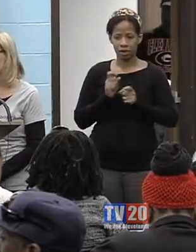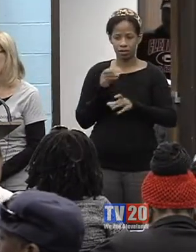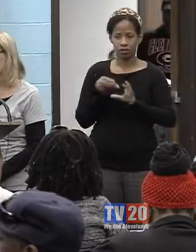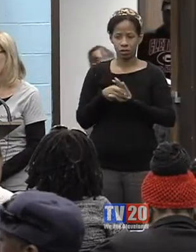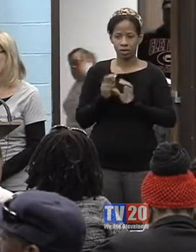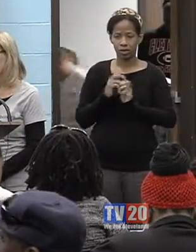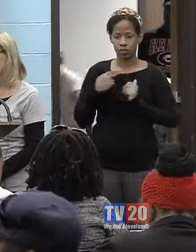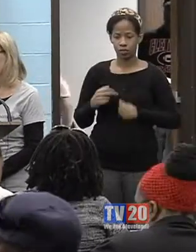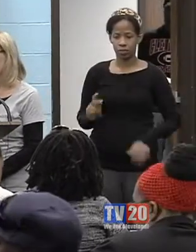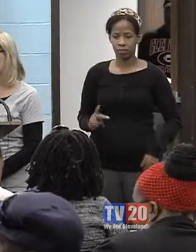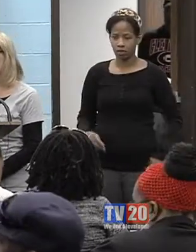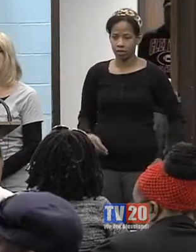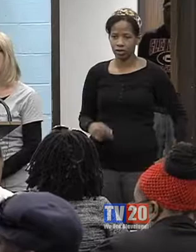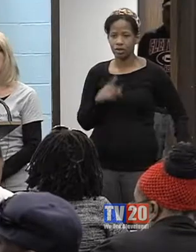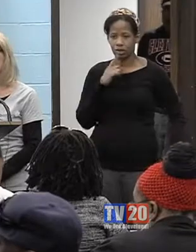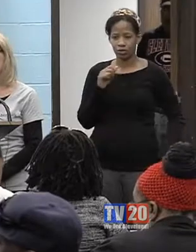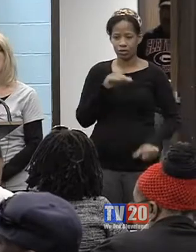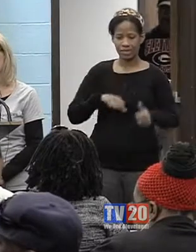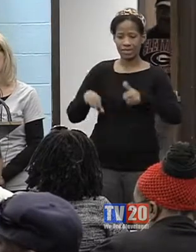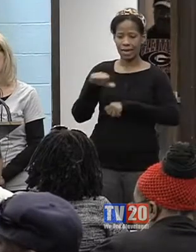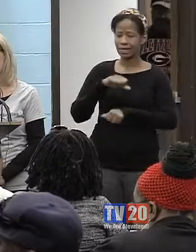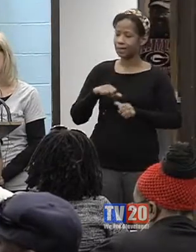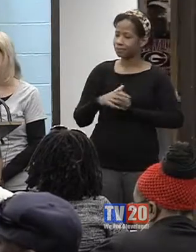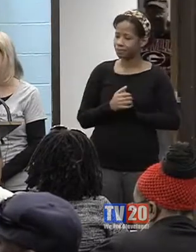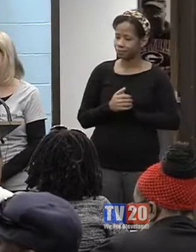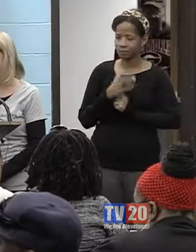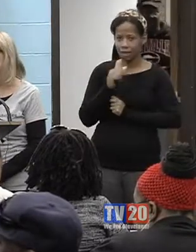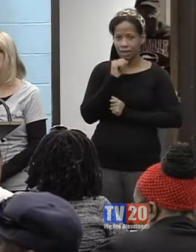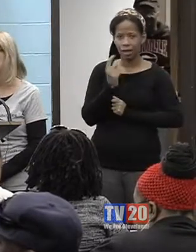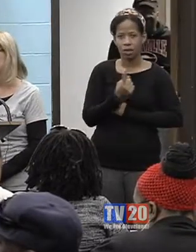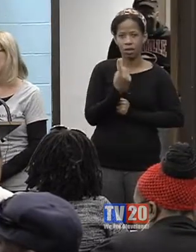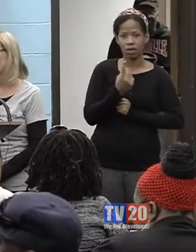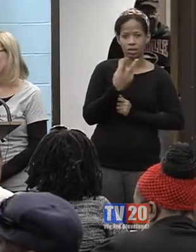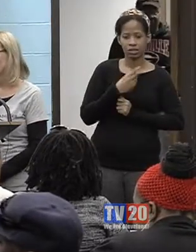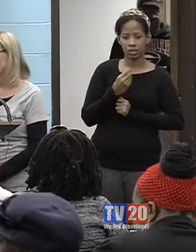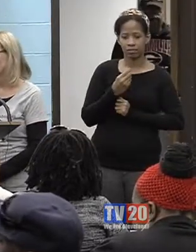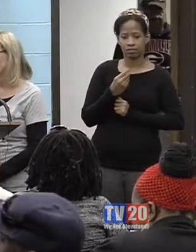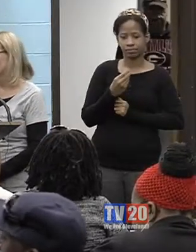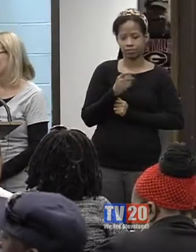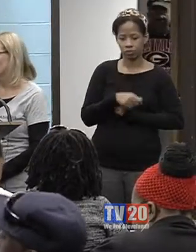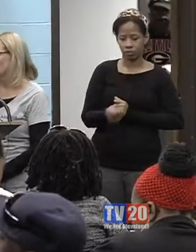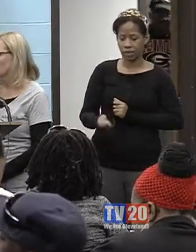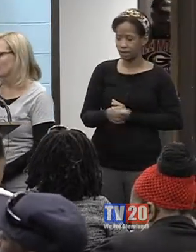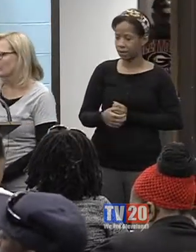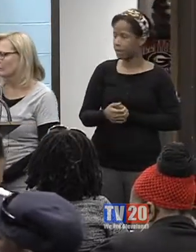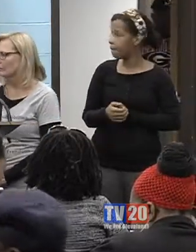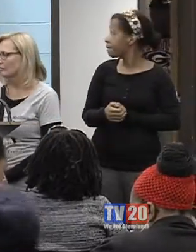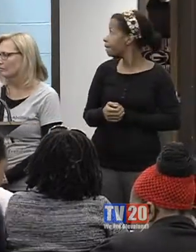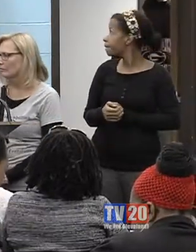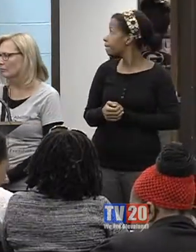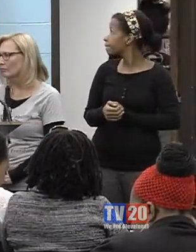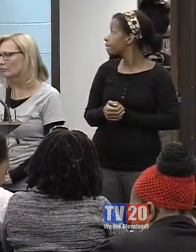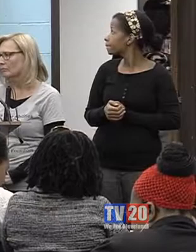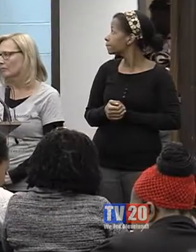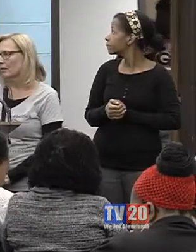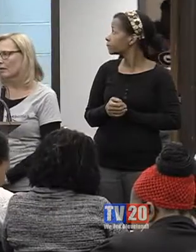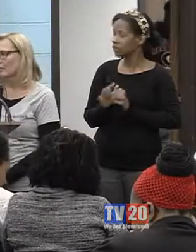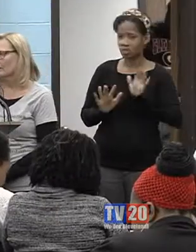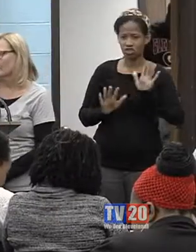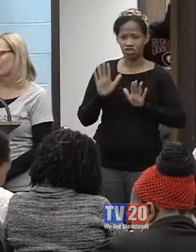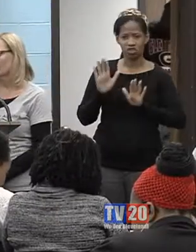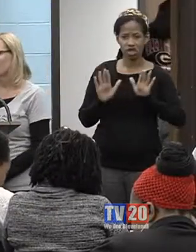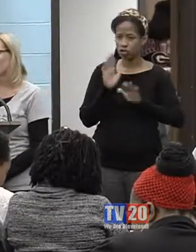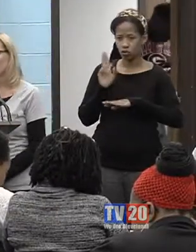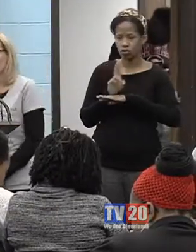contributing human beings to society. And not just some white cane. So gestures, don't use gestures. What kind